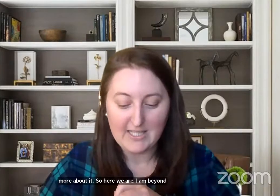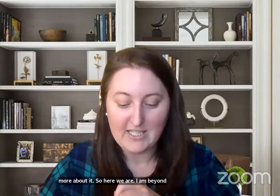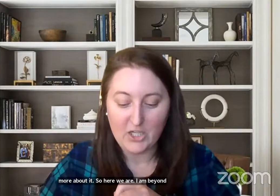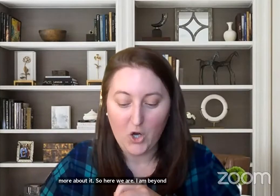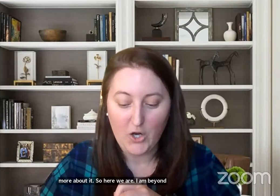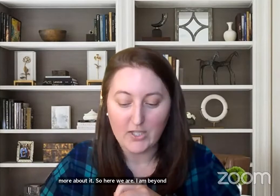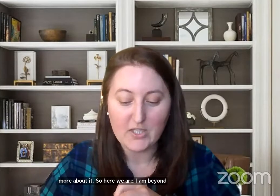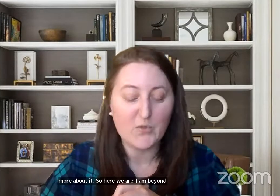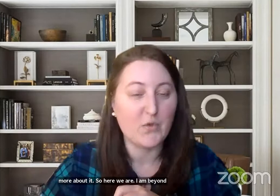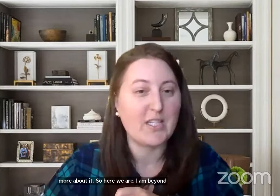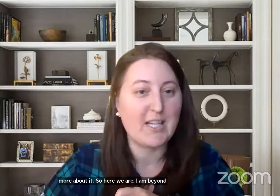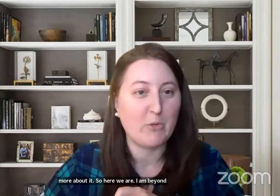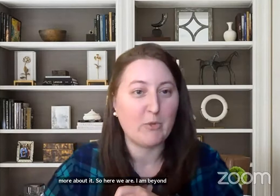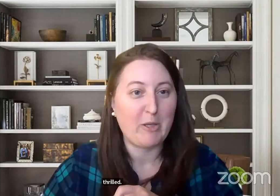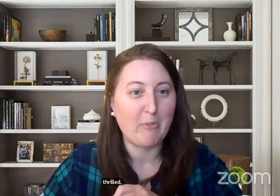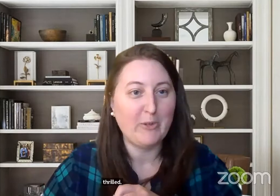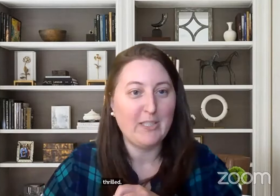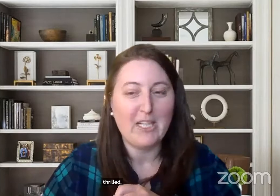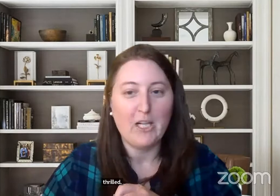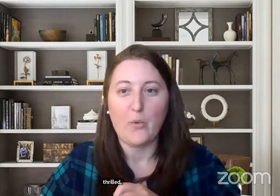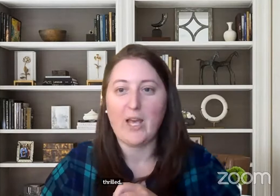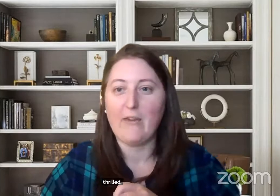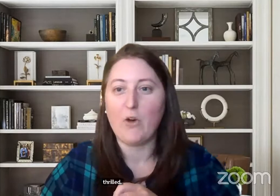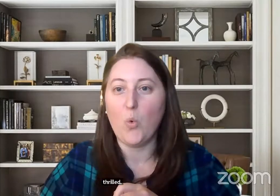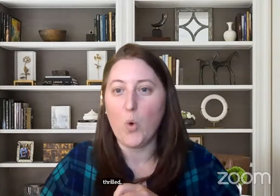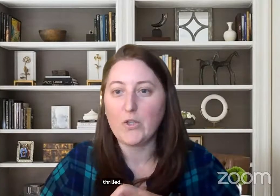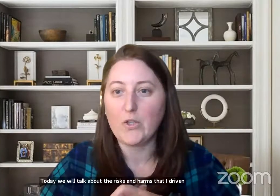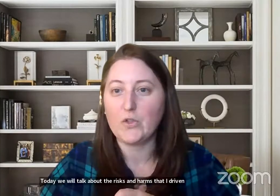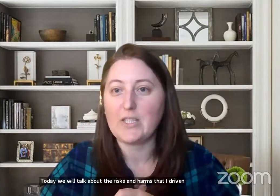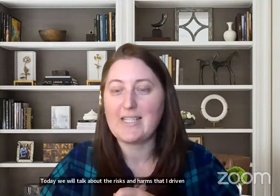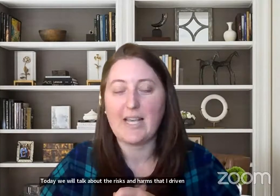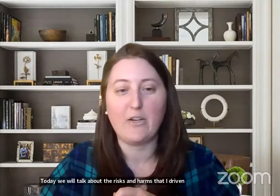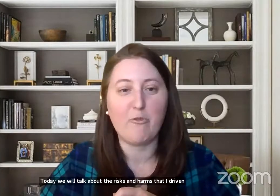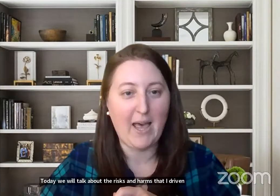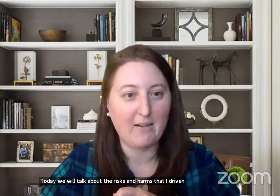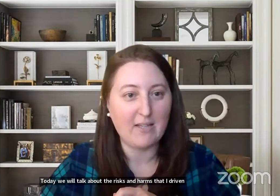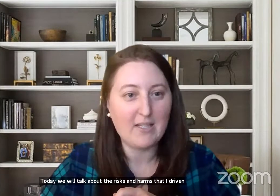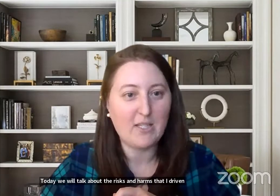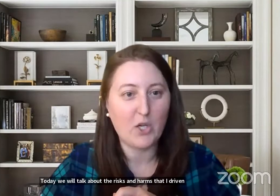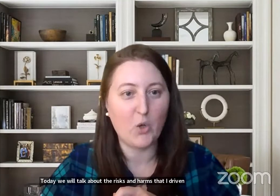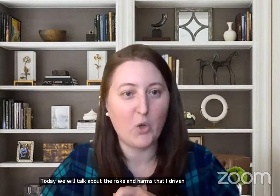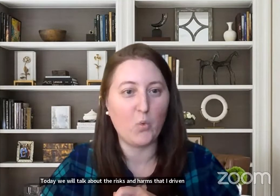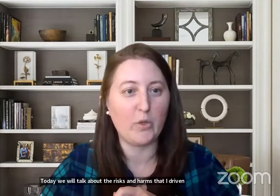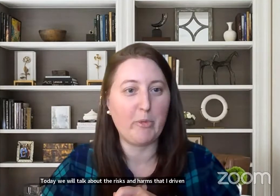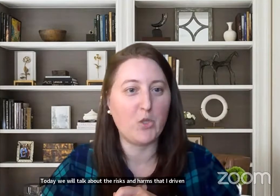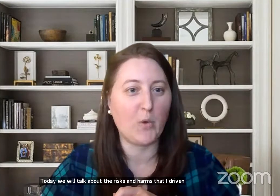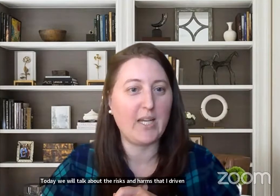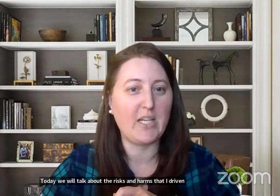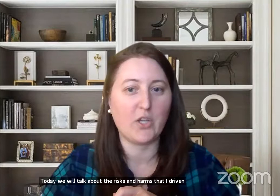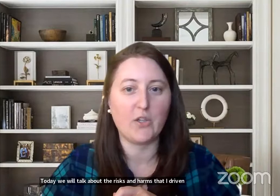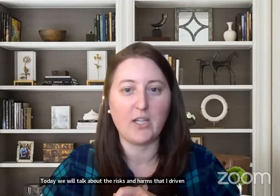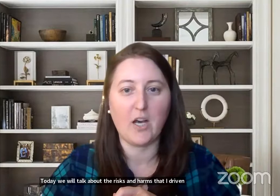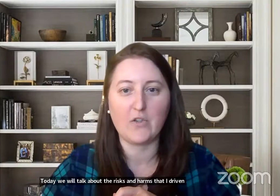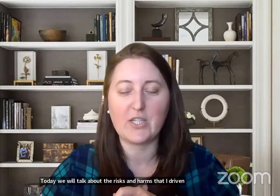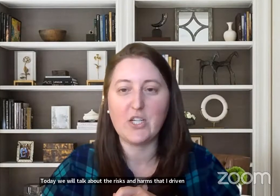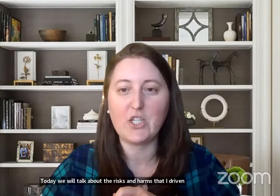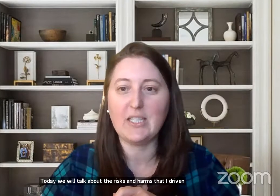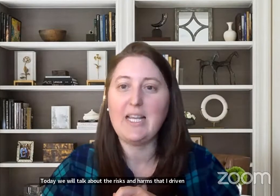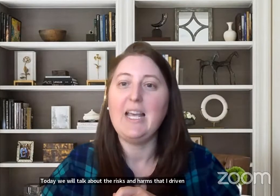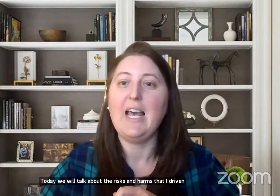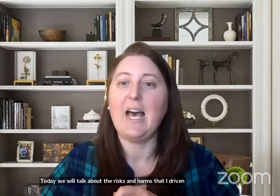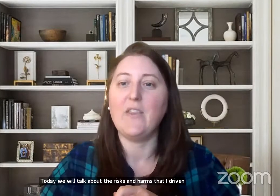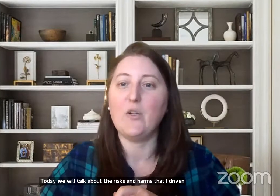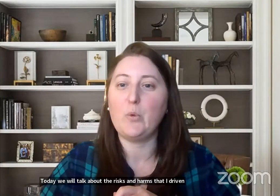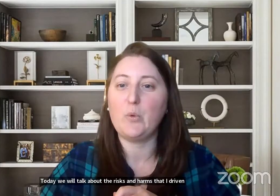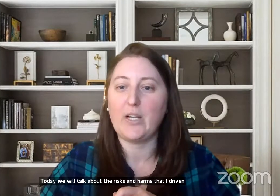data-driven practices can cause for disabled people. We have a wonderful set of panelists who will be joining each other in